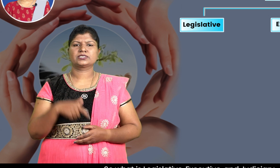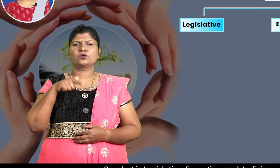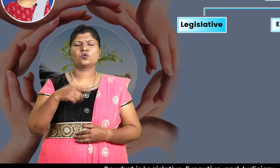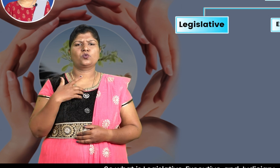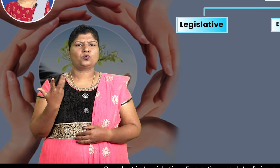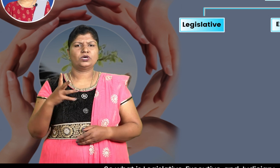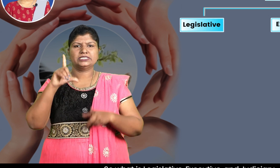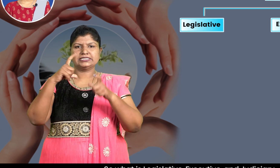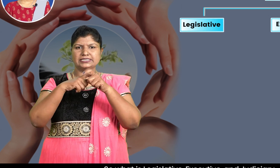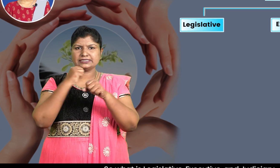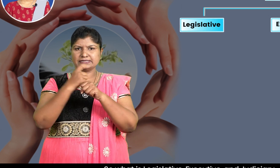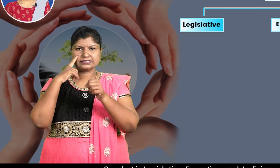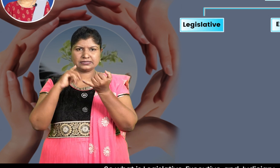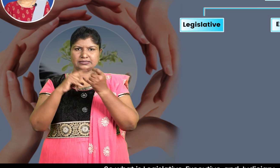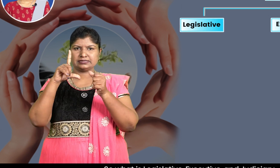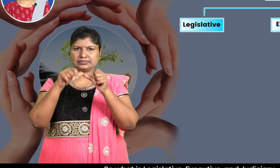is legislative,